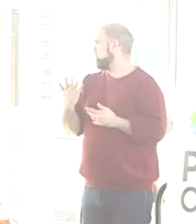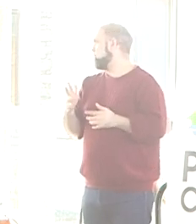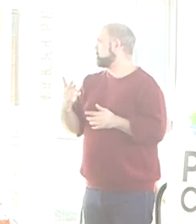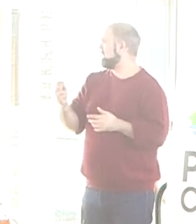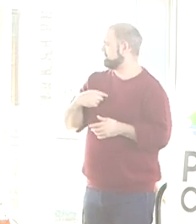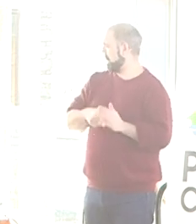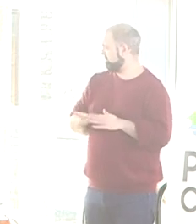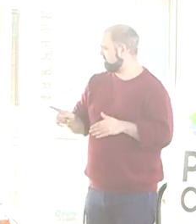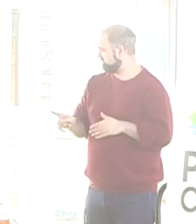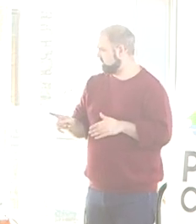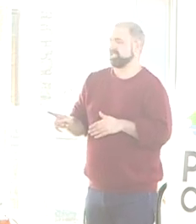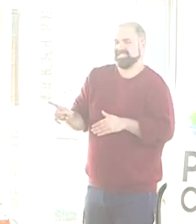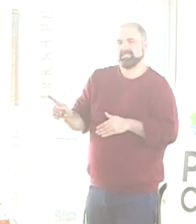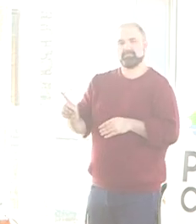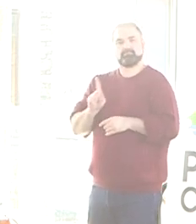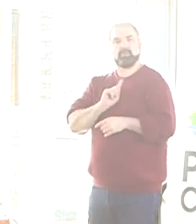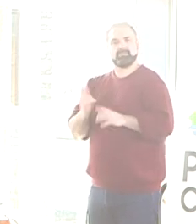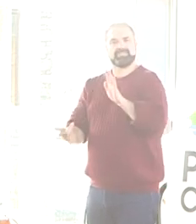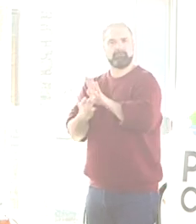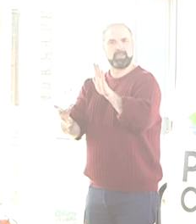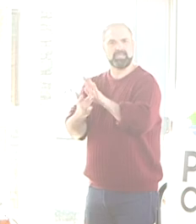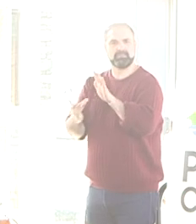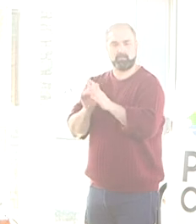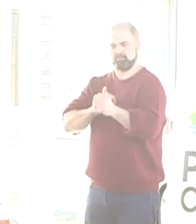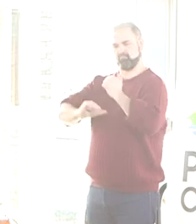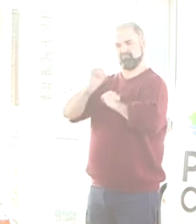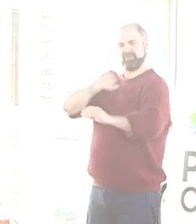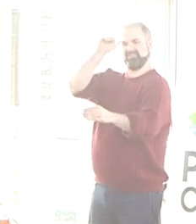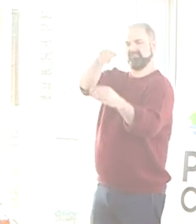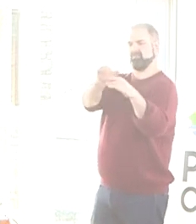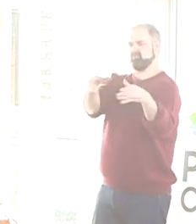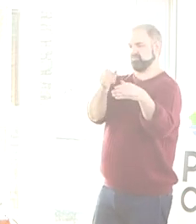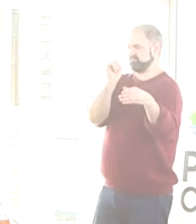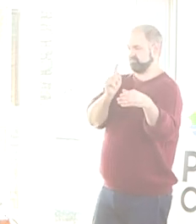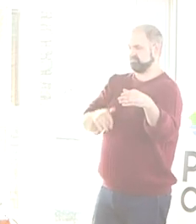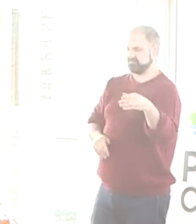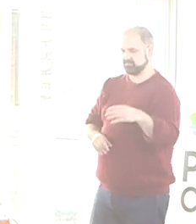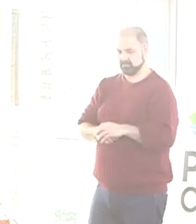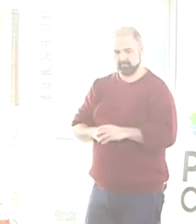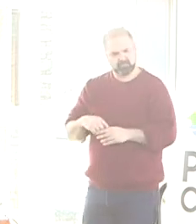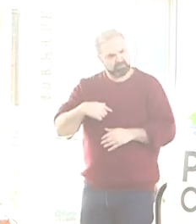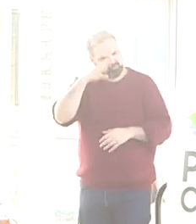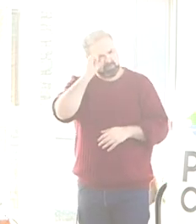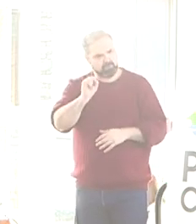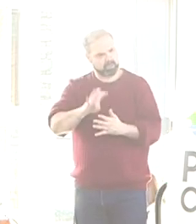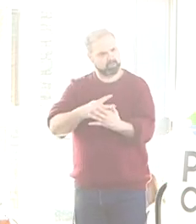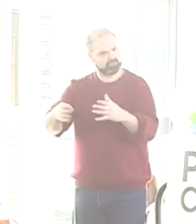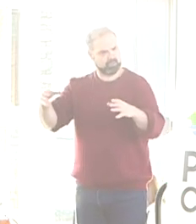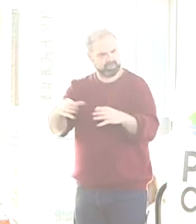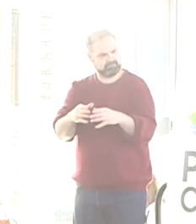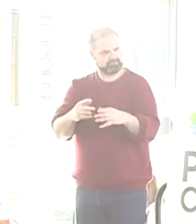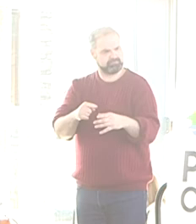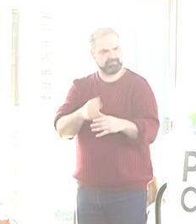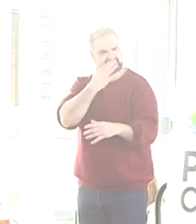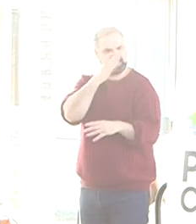But it was a really important thing, and I was very proud to be involved with that. I seem to remember from the switchboard end of things that